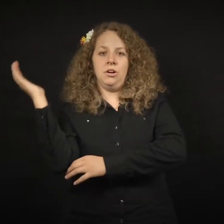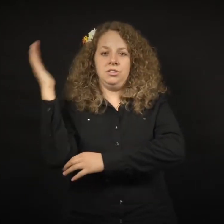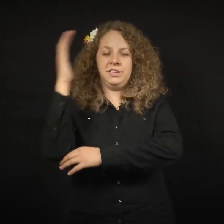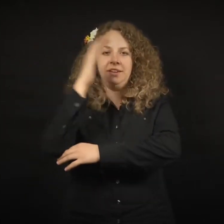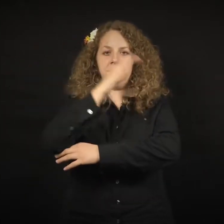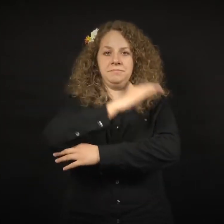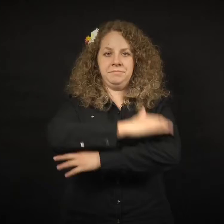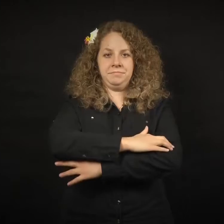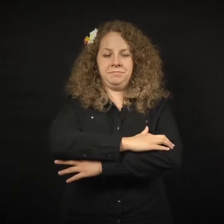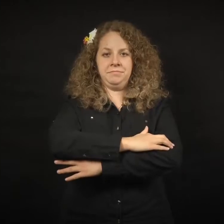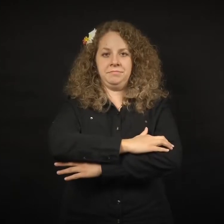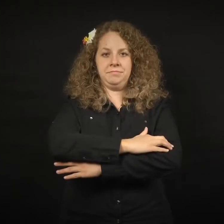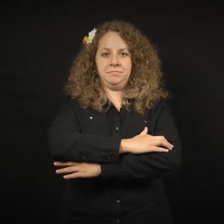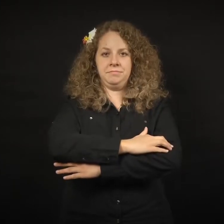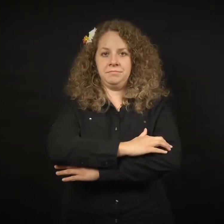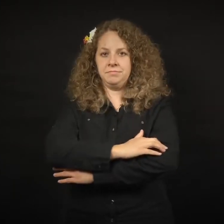All day.